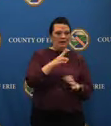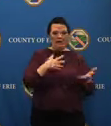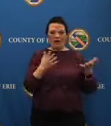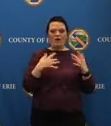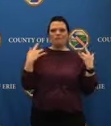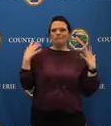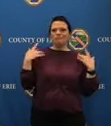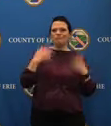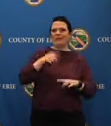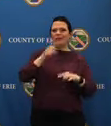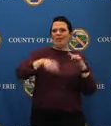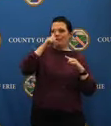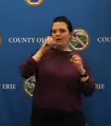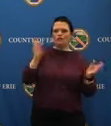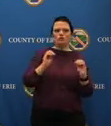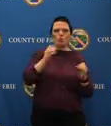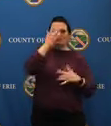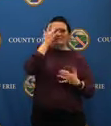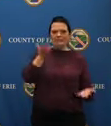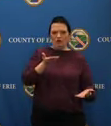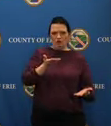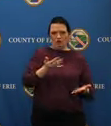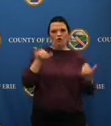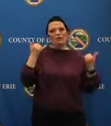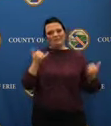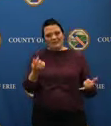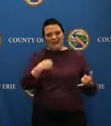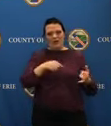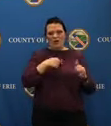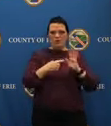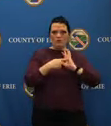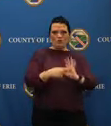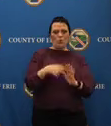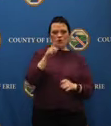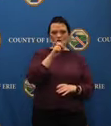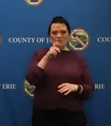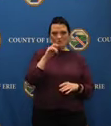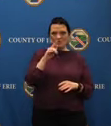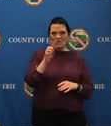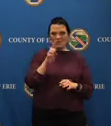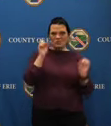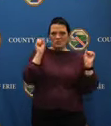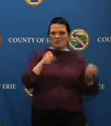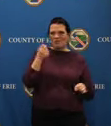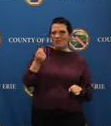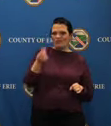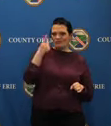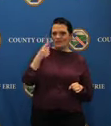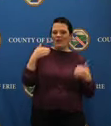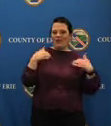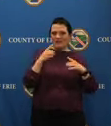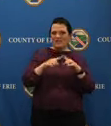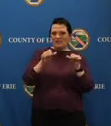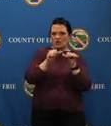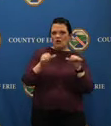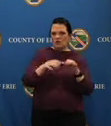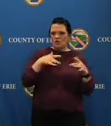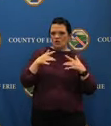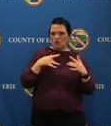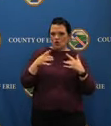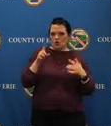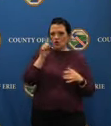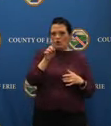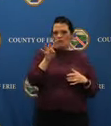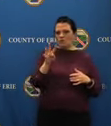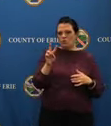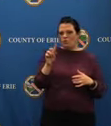There's no one here that's getting it. Now we've released the zip code so people understand that there are areas of concern. The